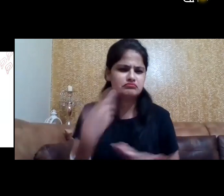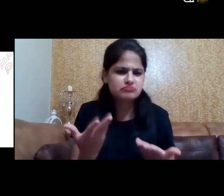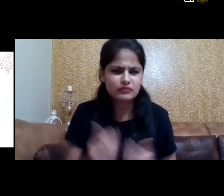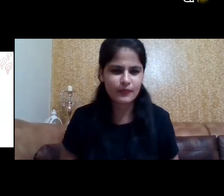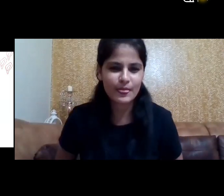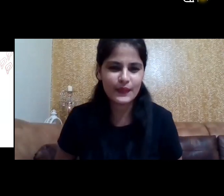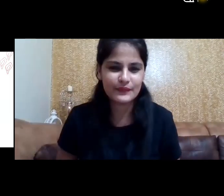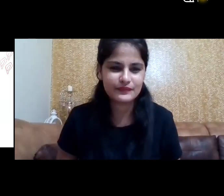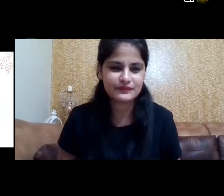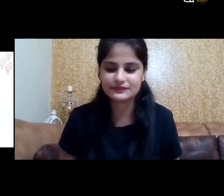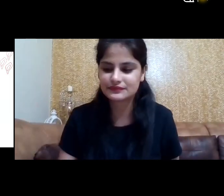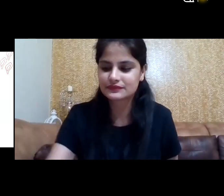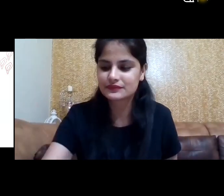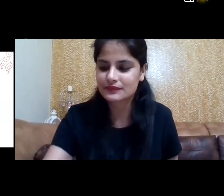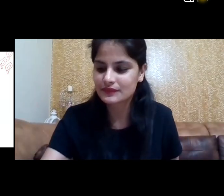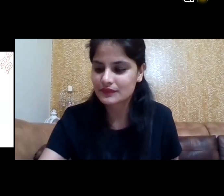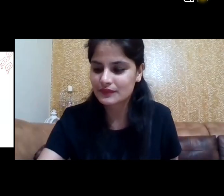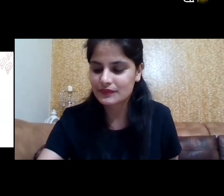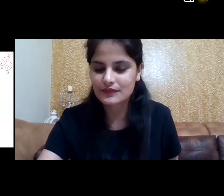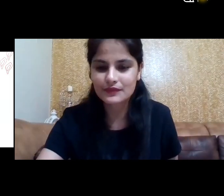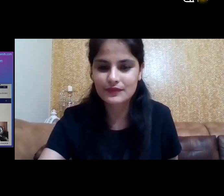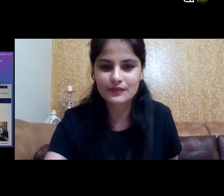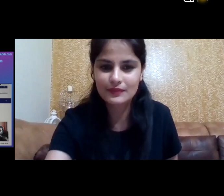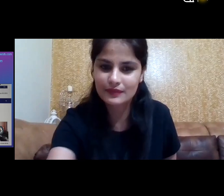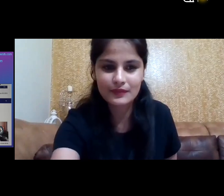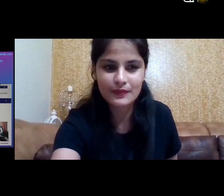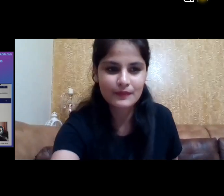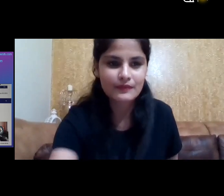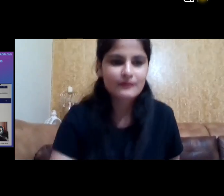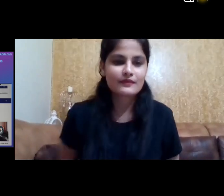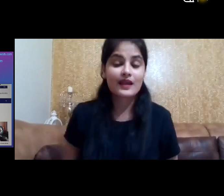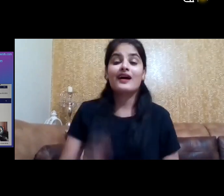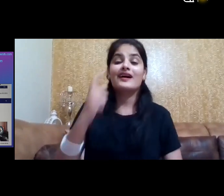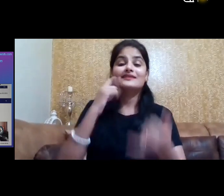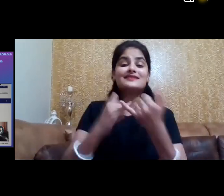first, I'd like to invite one of our partners. The first one who I'd like to invite